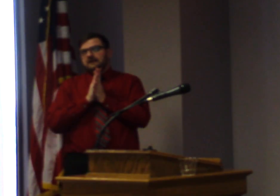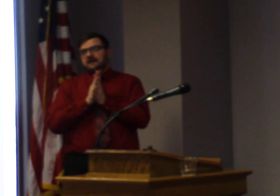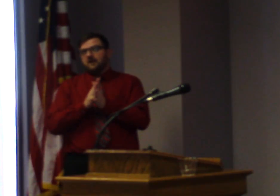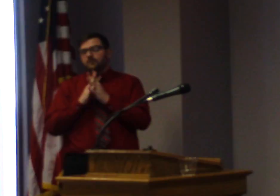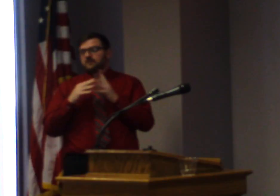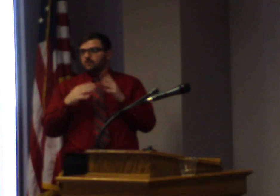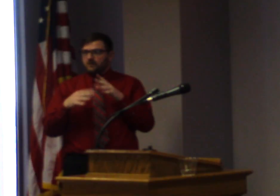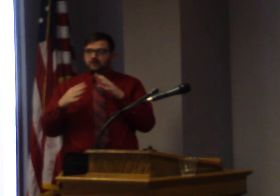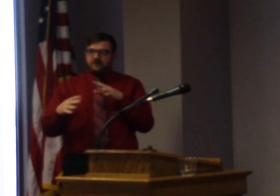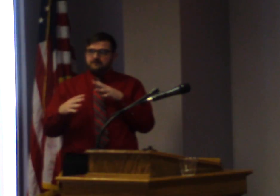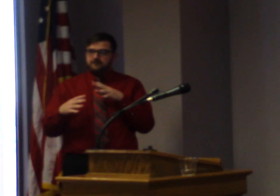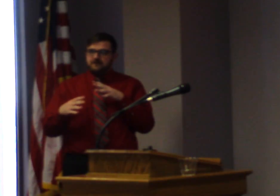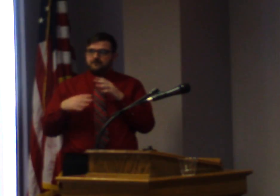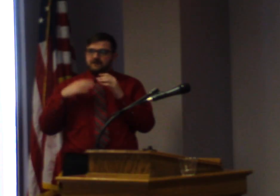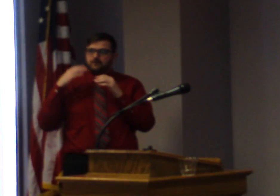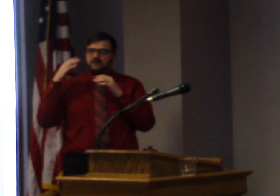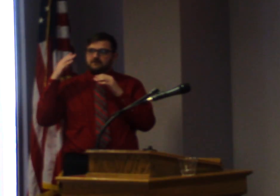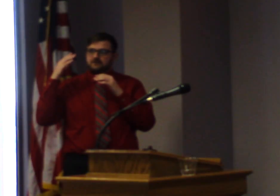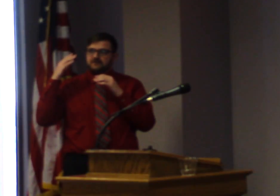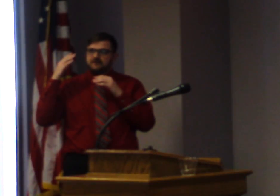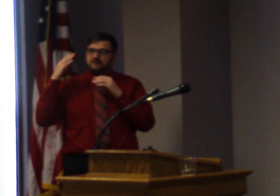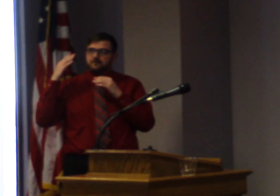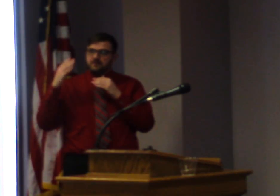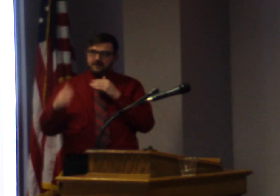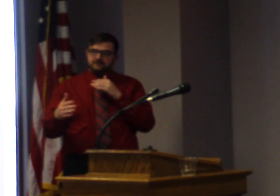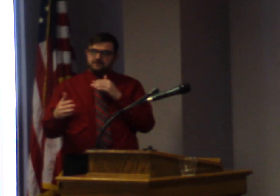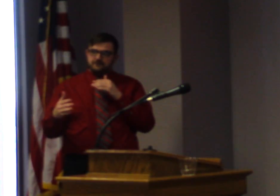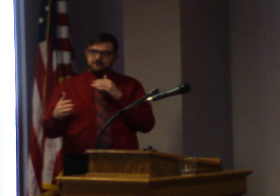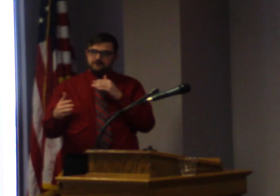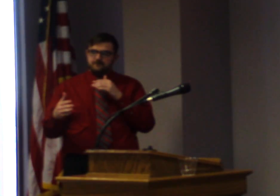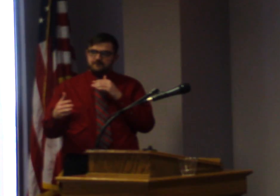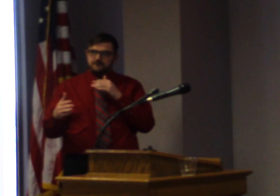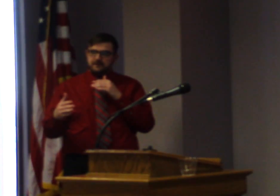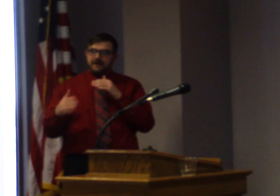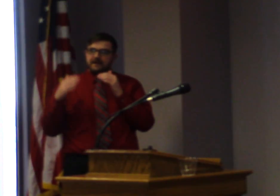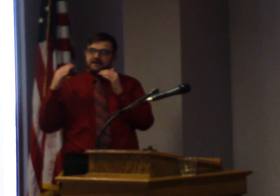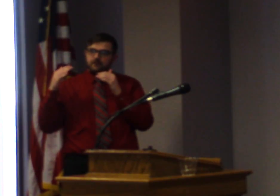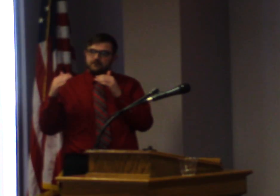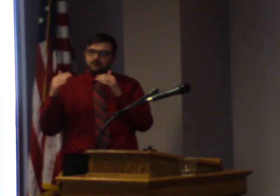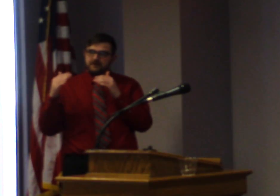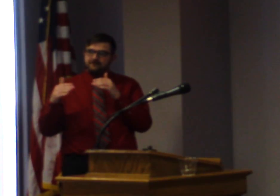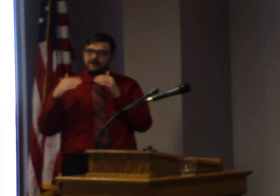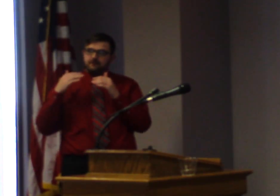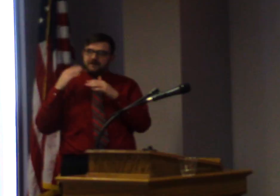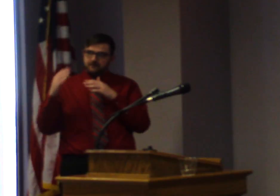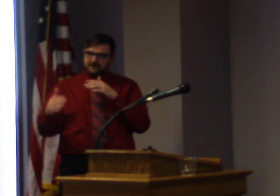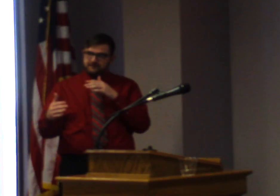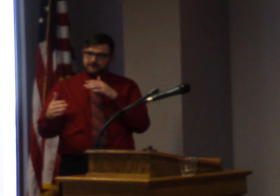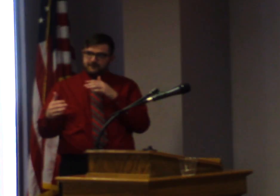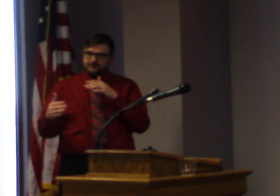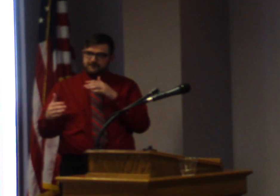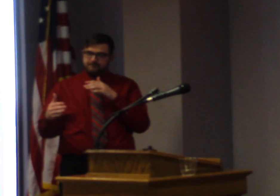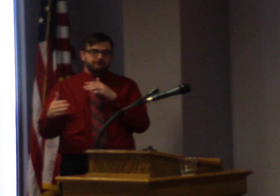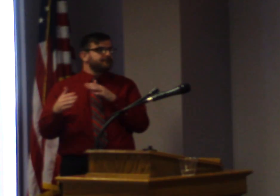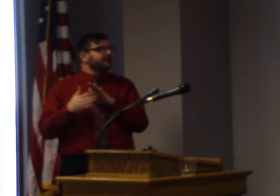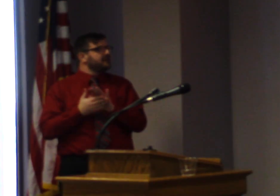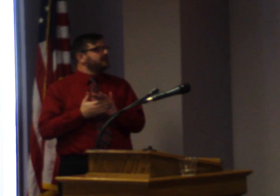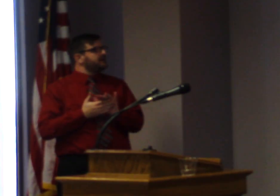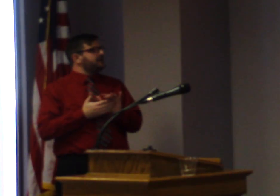it opened the world up to me when I went to the blind school. And that was where I found my resource. All